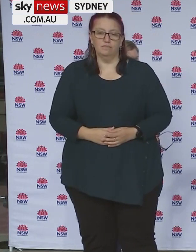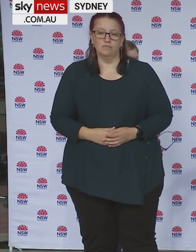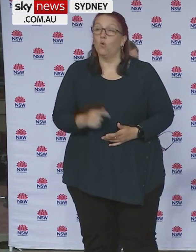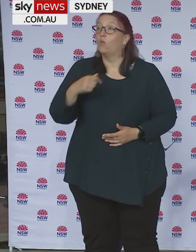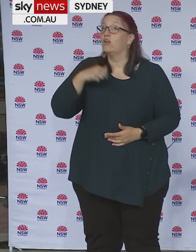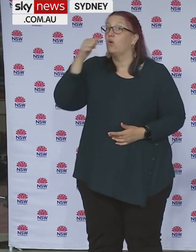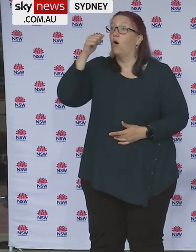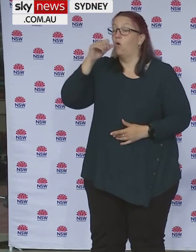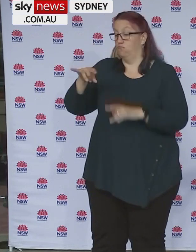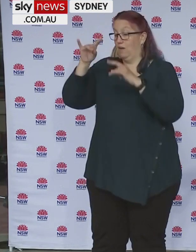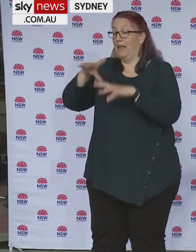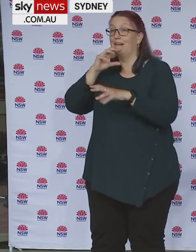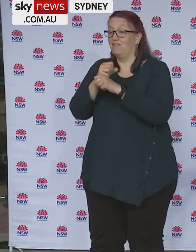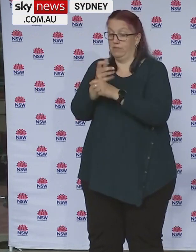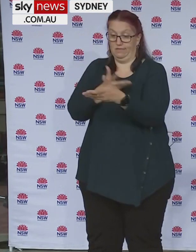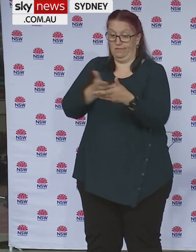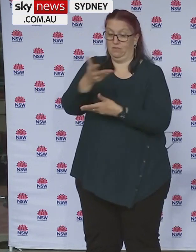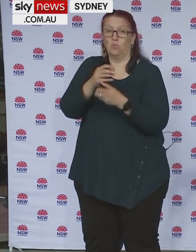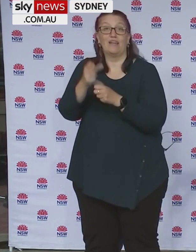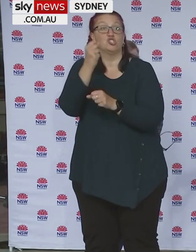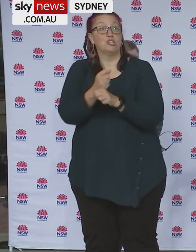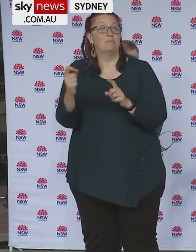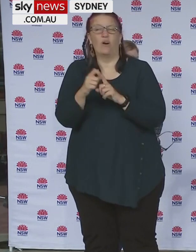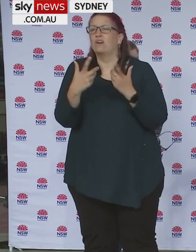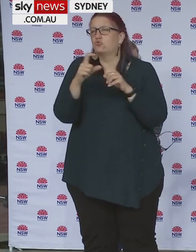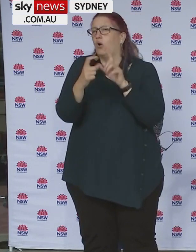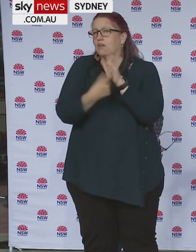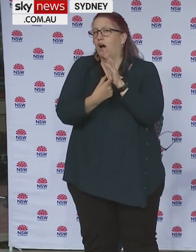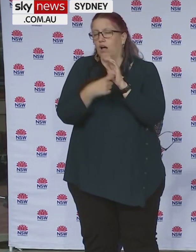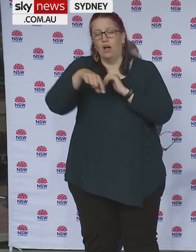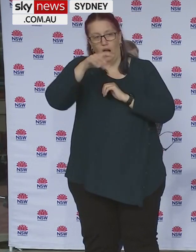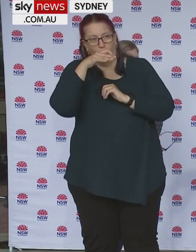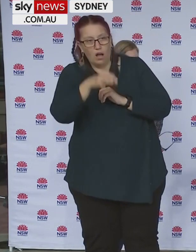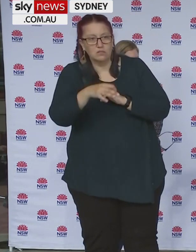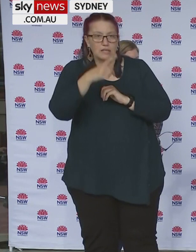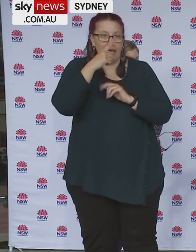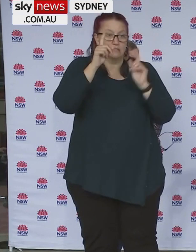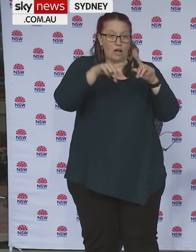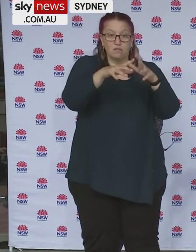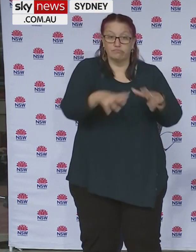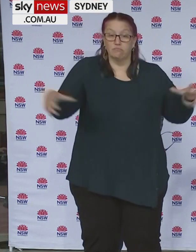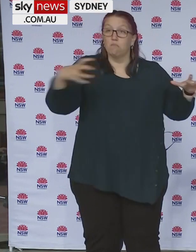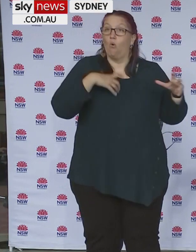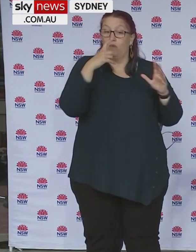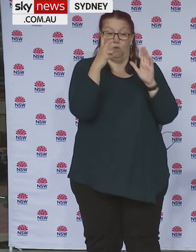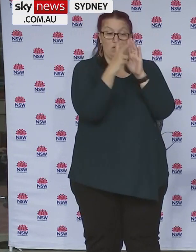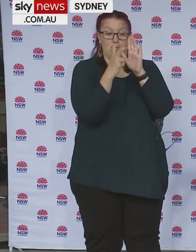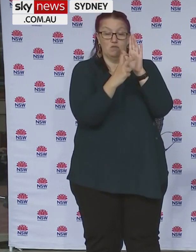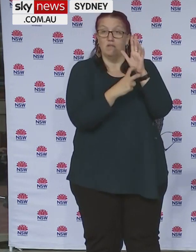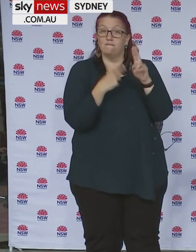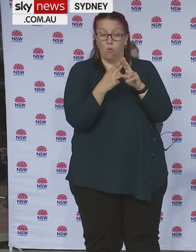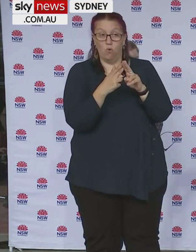having those conversations. And I just want to, again, give a good shout out to our GPs and thank them for the work they're doing. We know how critical they are to the